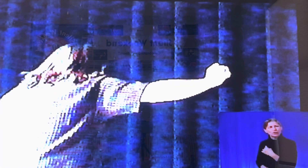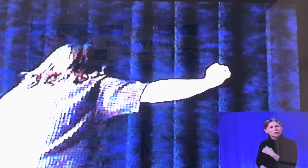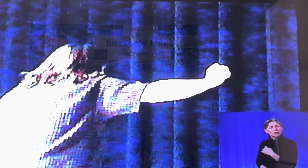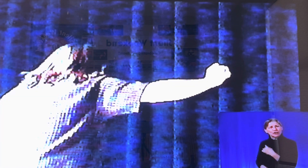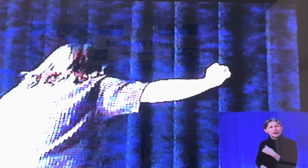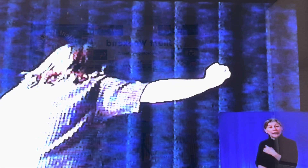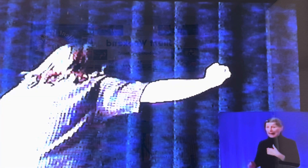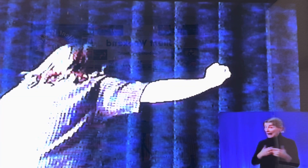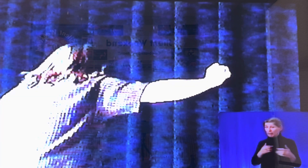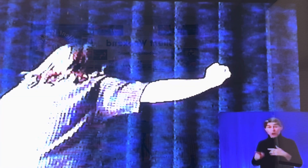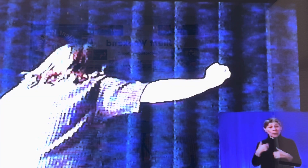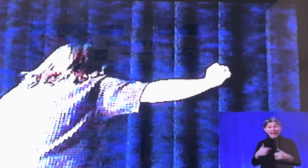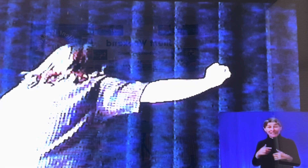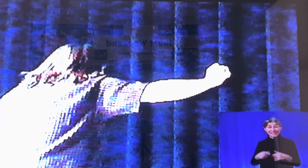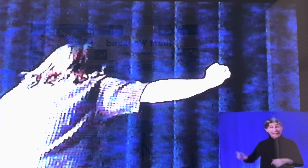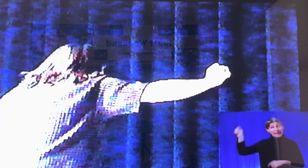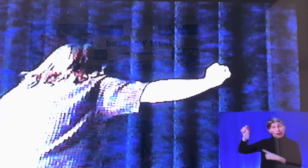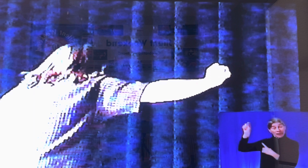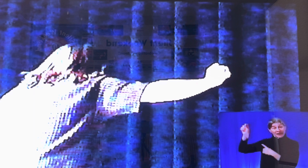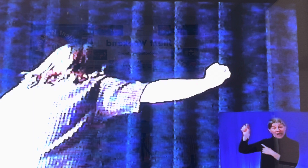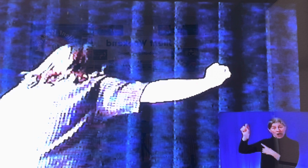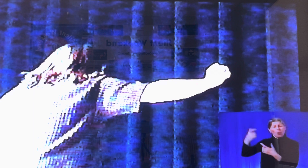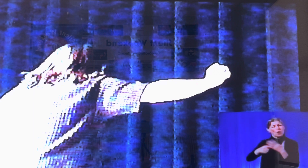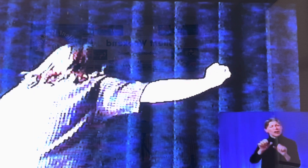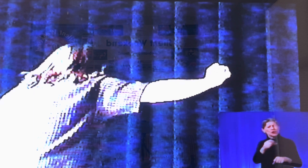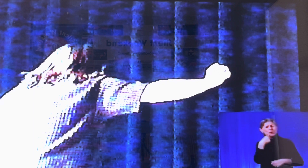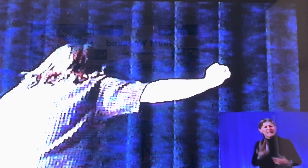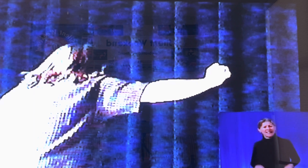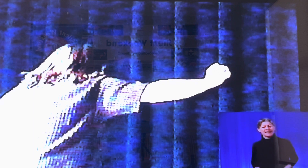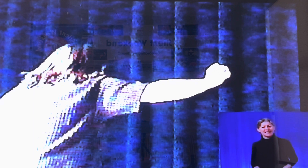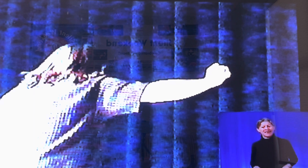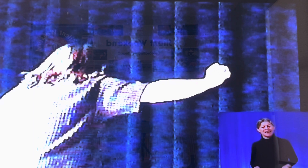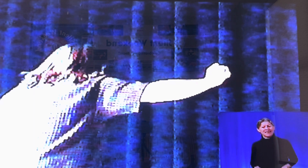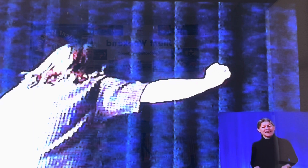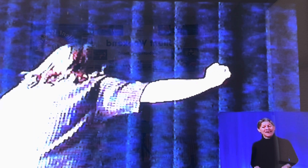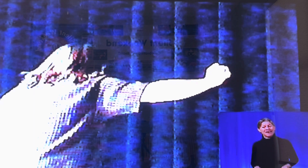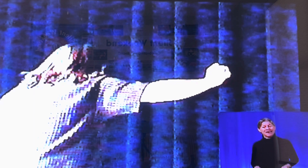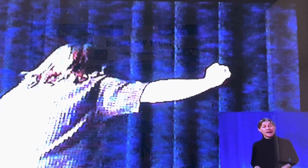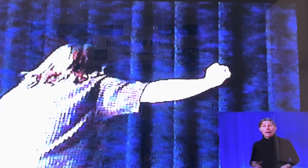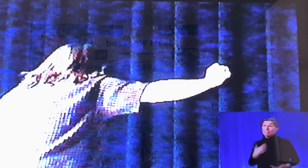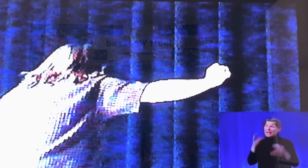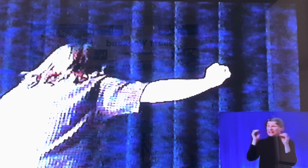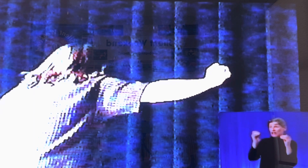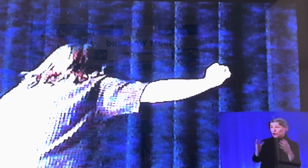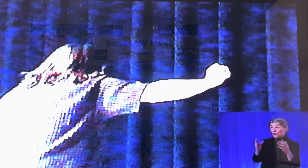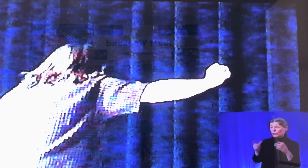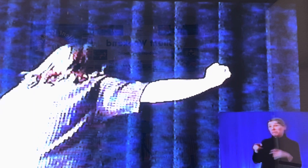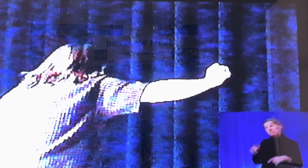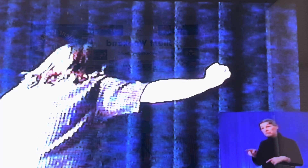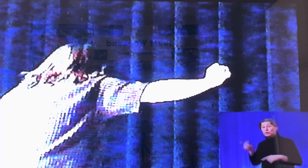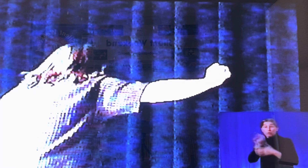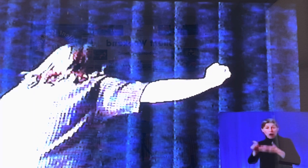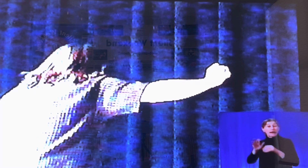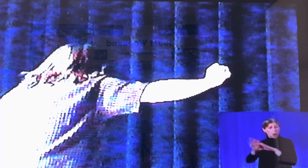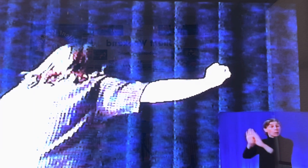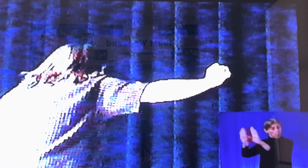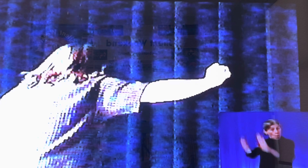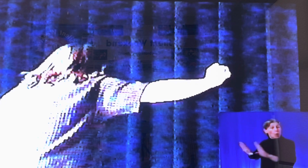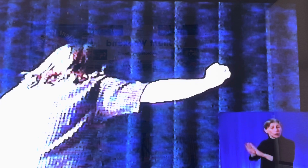Even though he's got his hand up in the air, what could you say? My teacher, who was writing on the board, something like